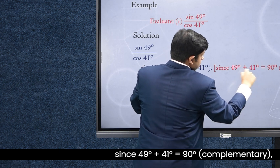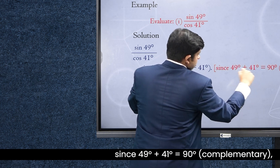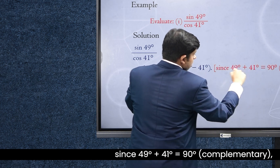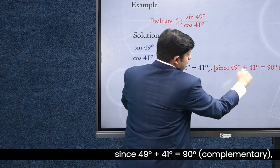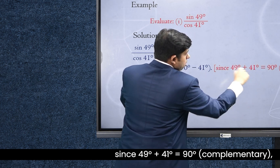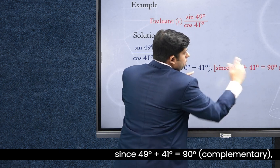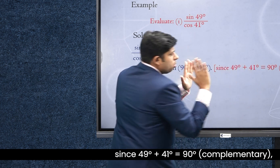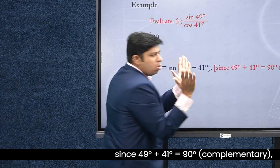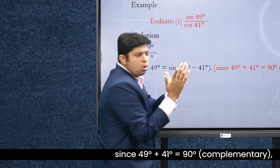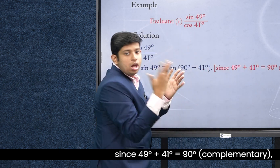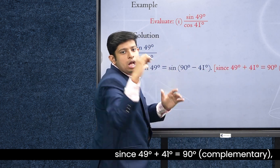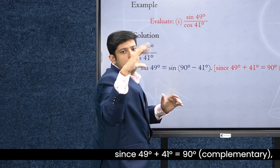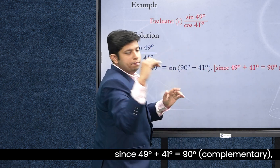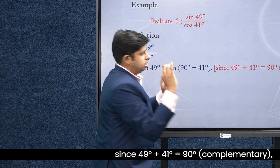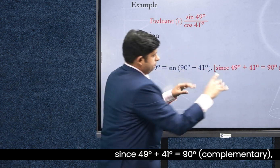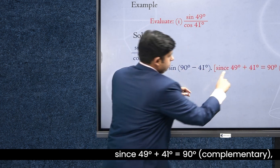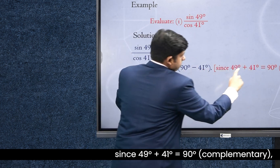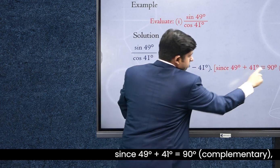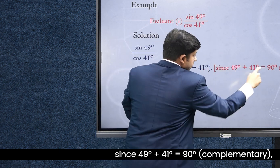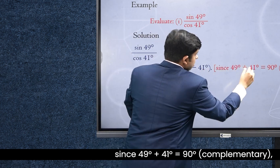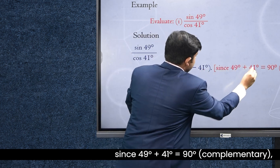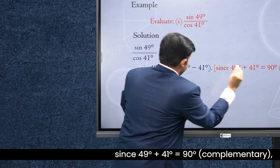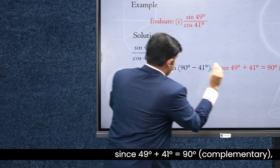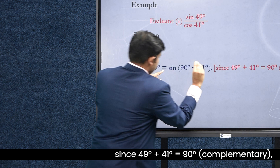41 degrees is equal to 90 degrees, complementary.